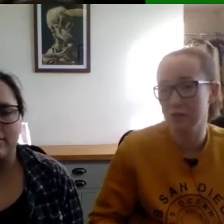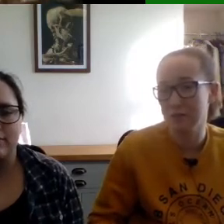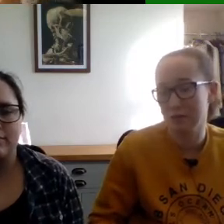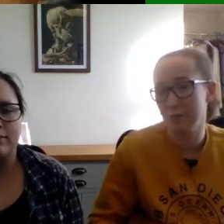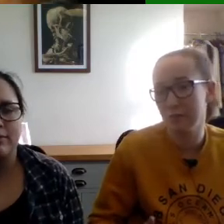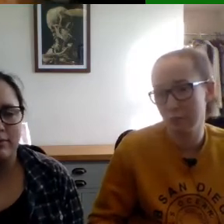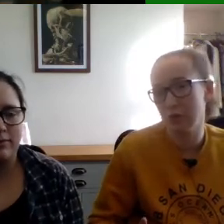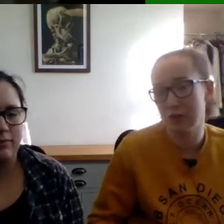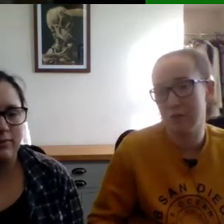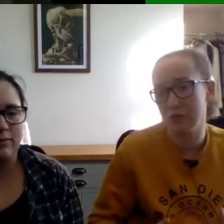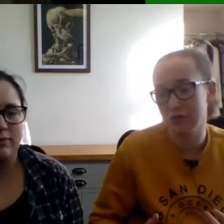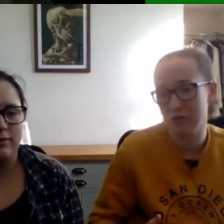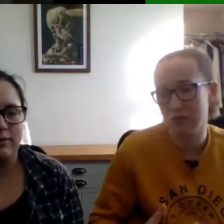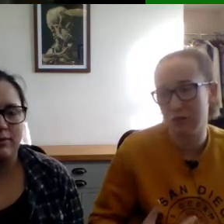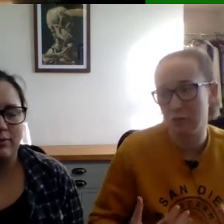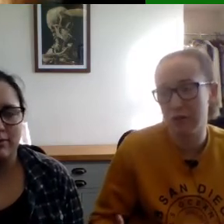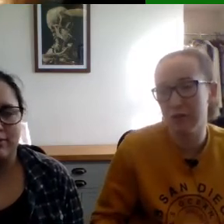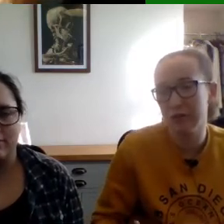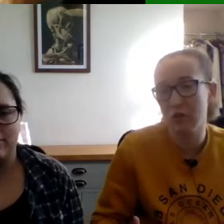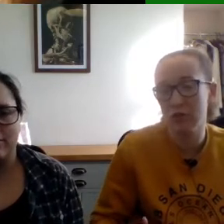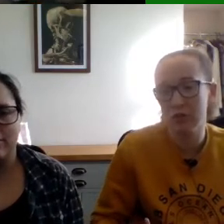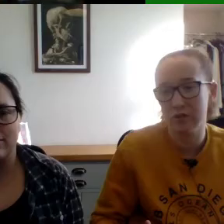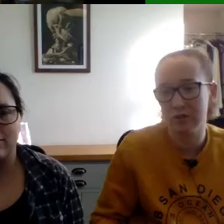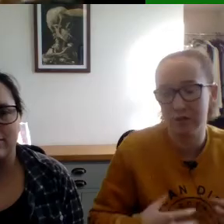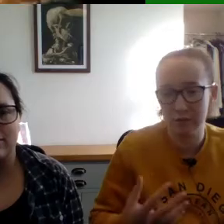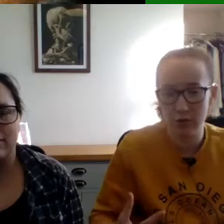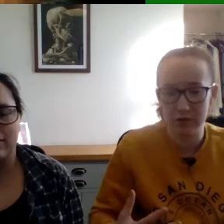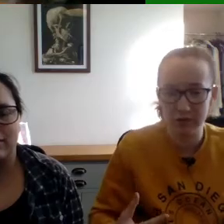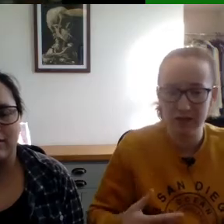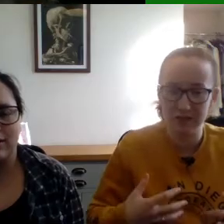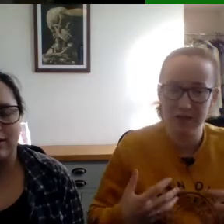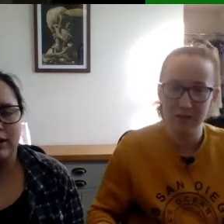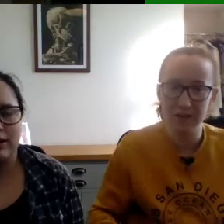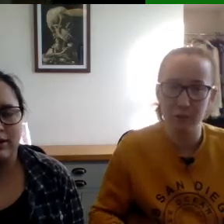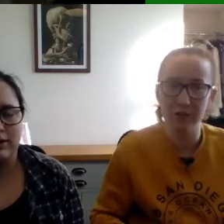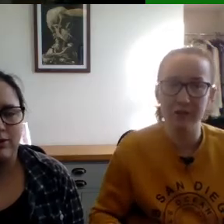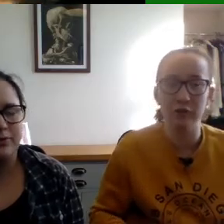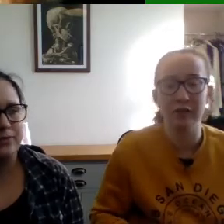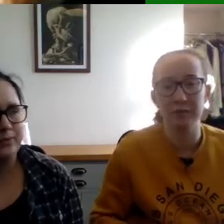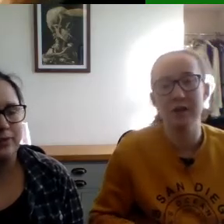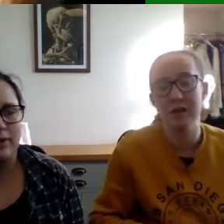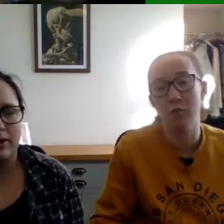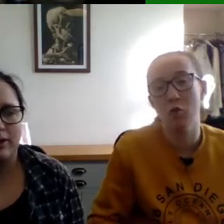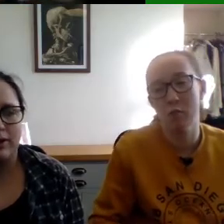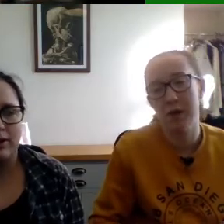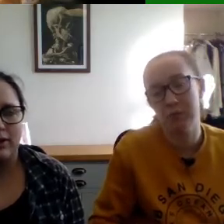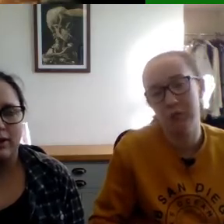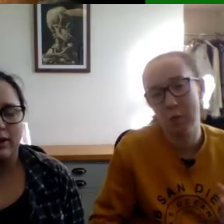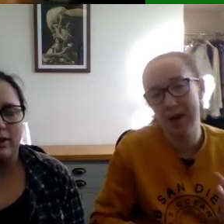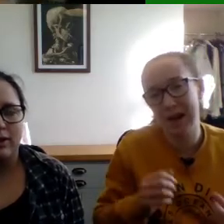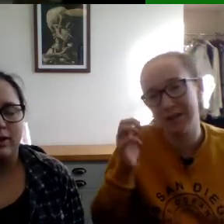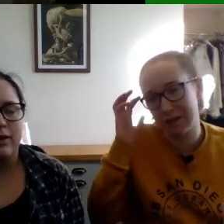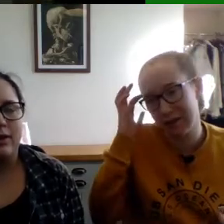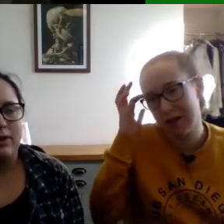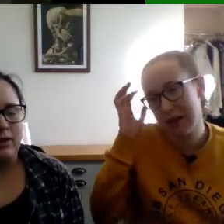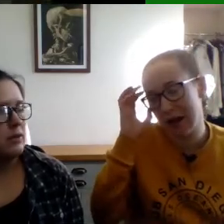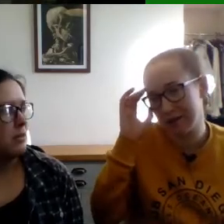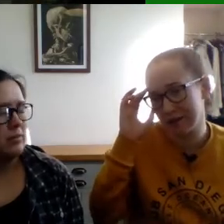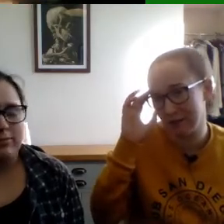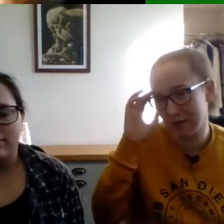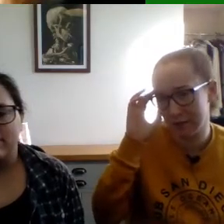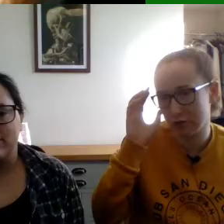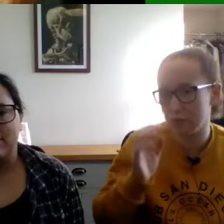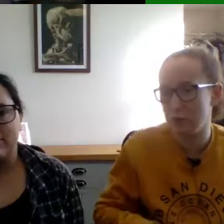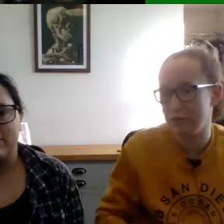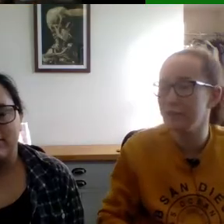is a good example of elaboration, because you're kind of building onto it. You're saying, I've got these facts, let's build into it, let's make it more memorable by